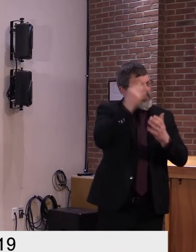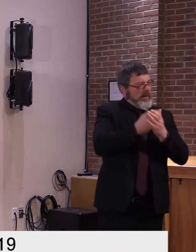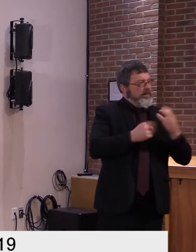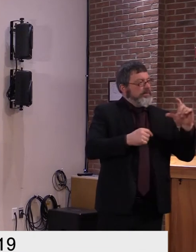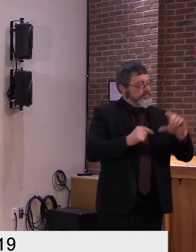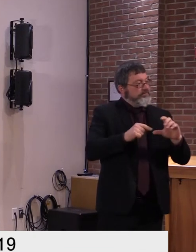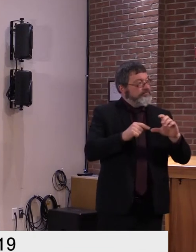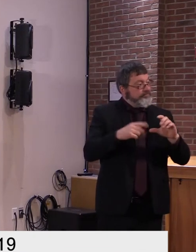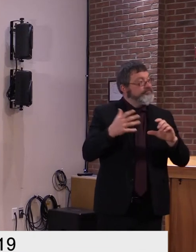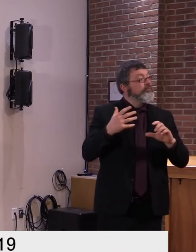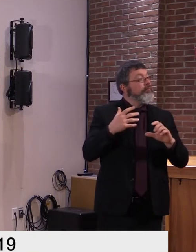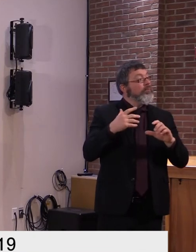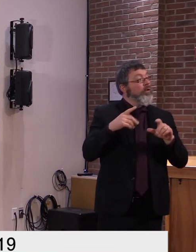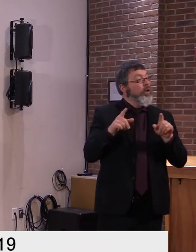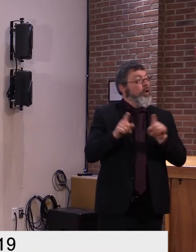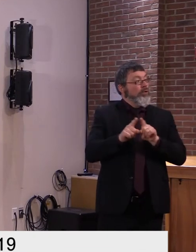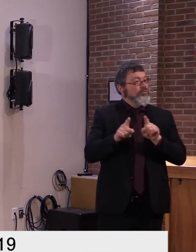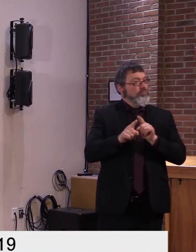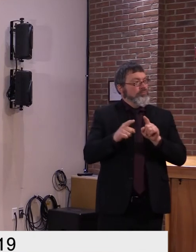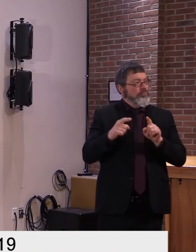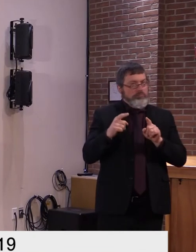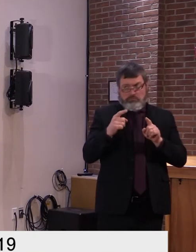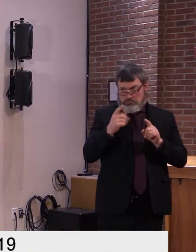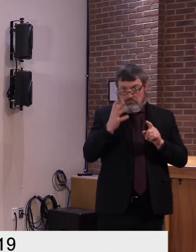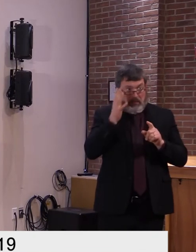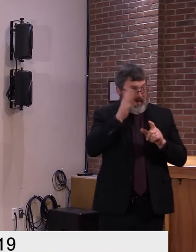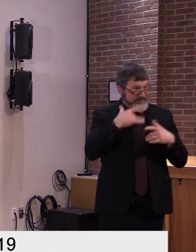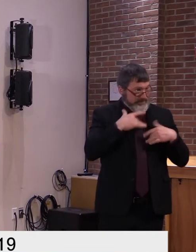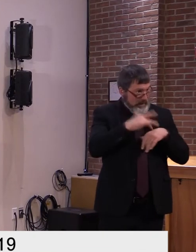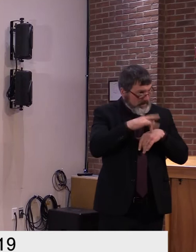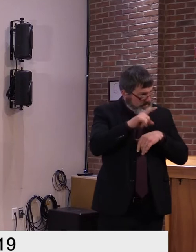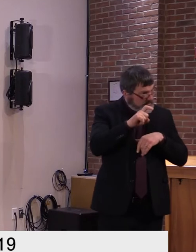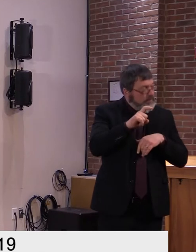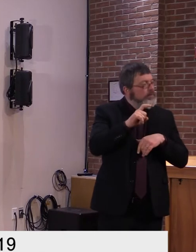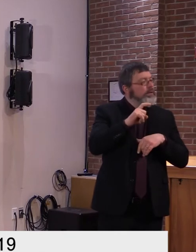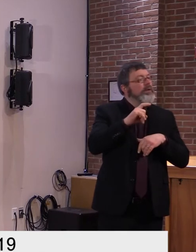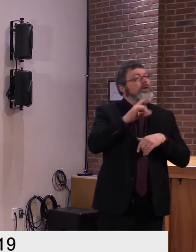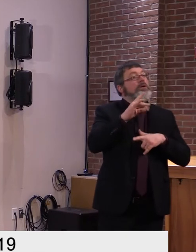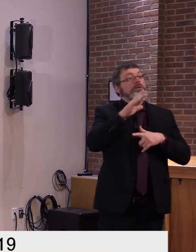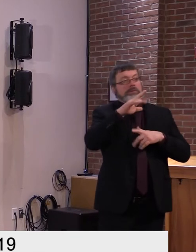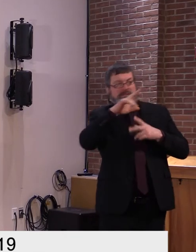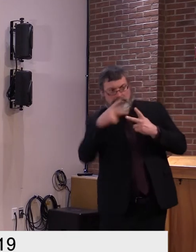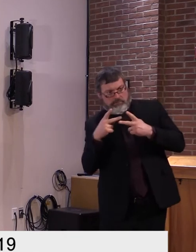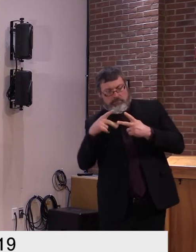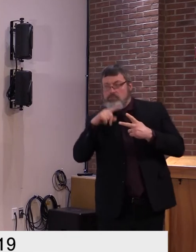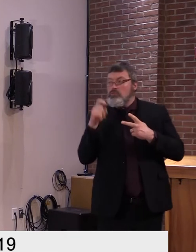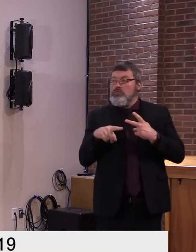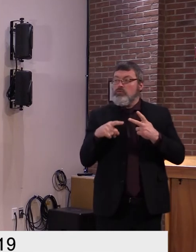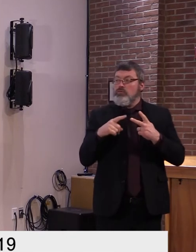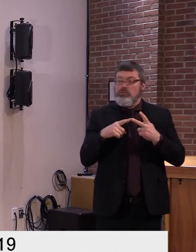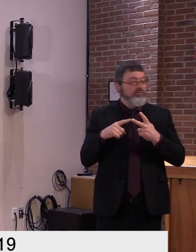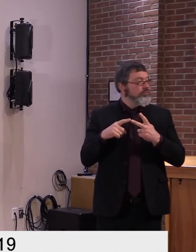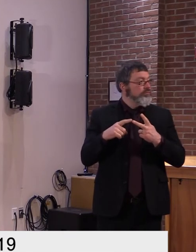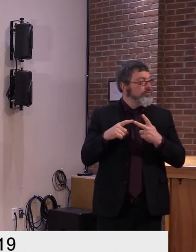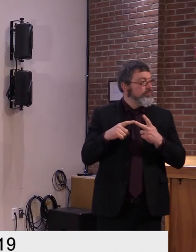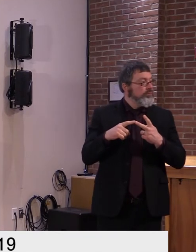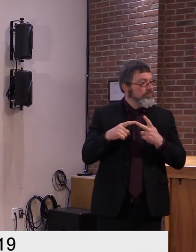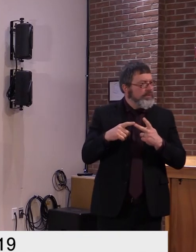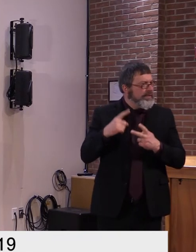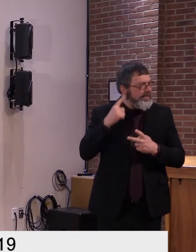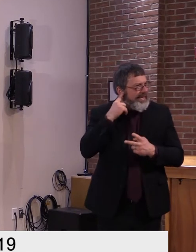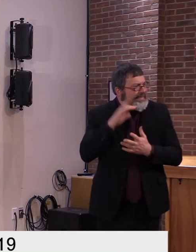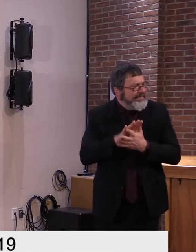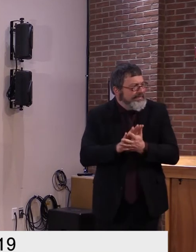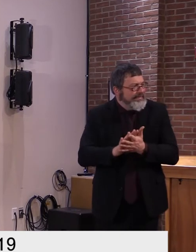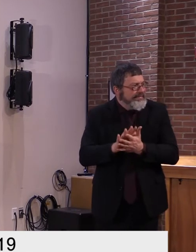much out of the revenue numbers, which again were very good. Are you concerned that the door, the economic door, could suddenly slam shut if there